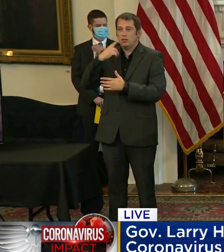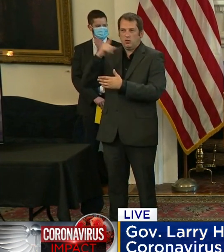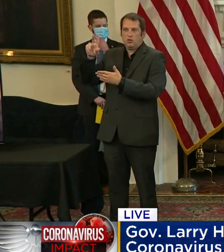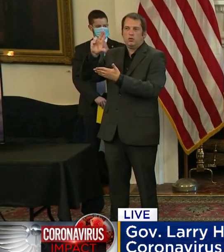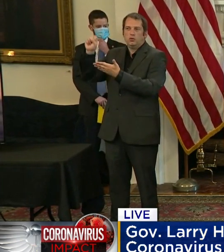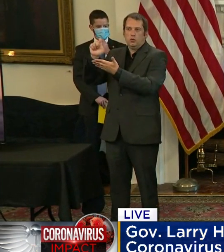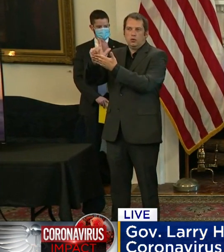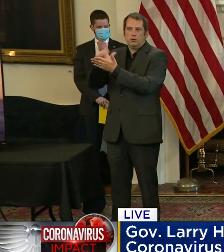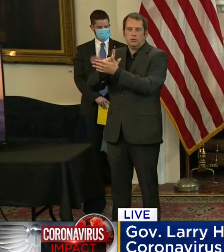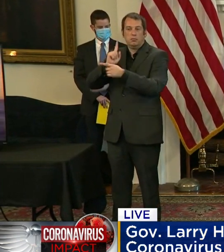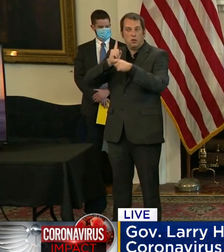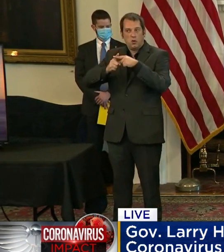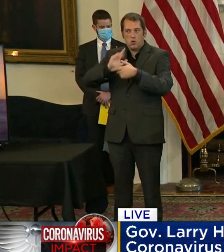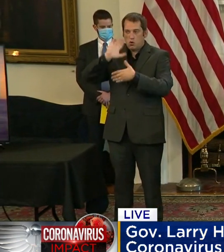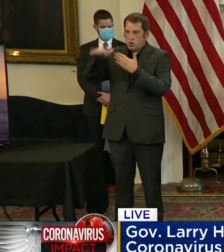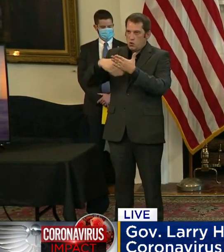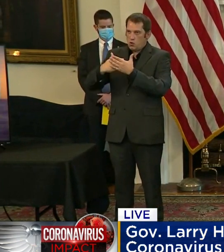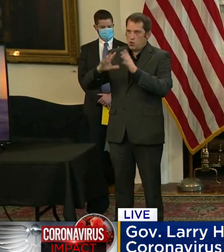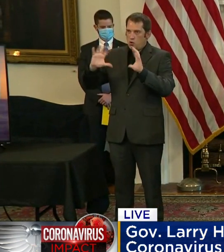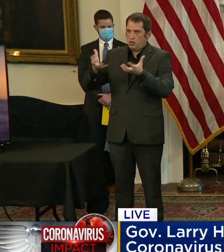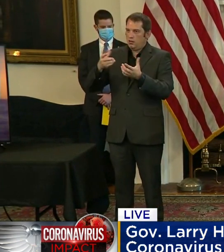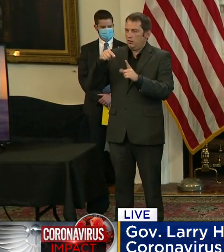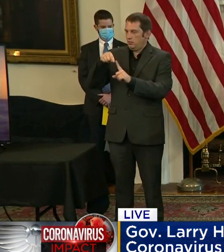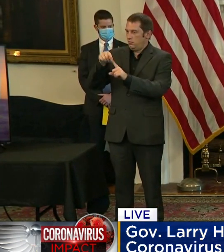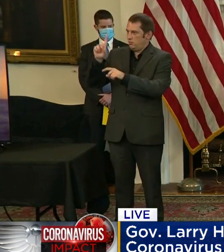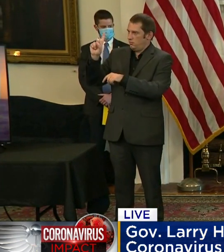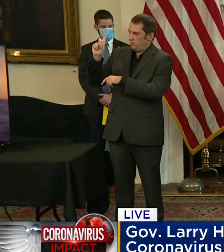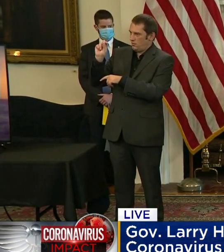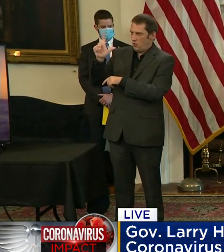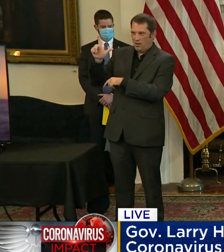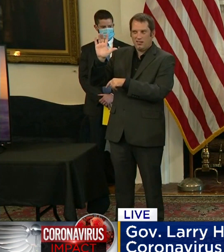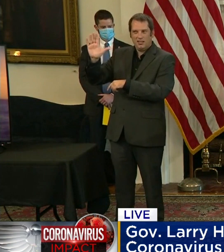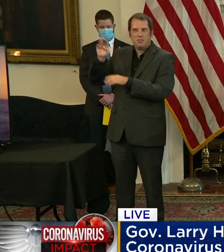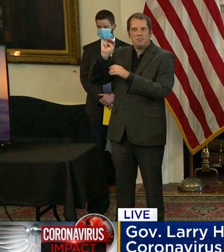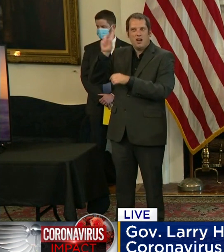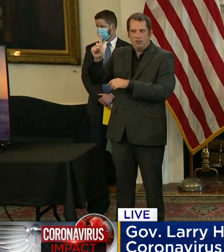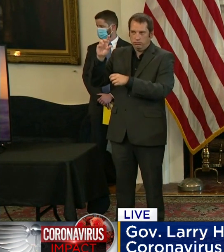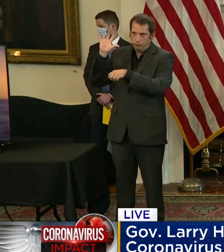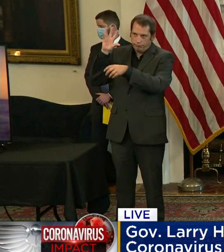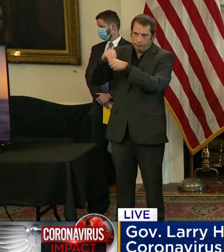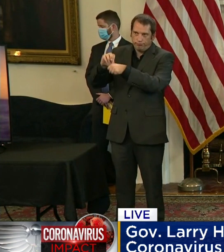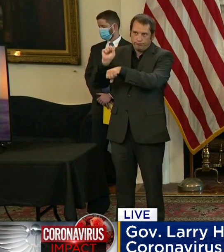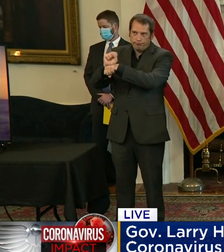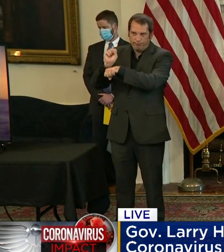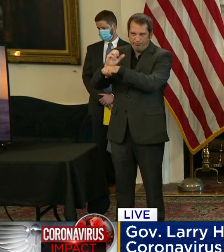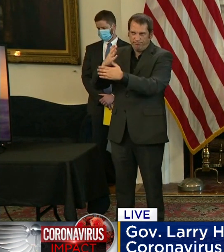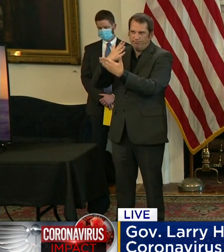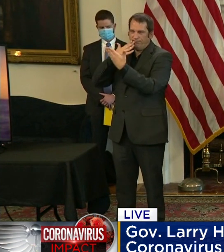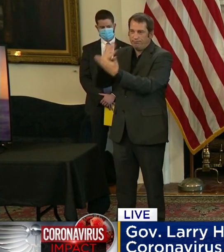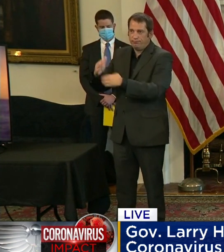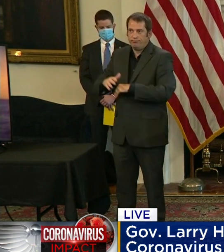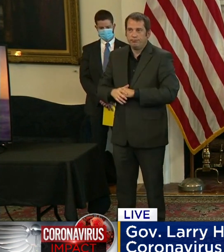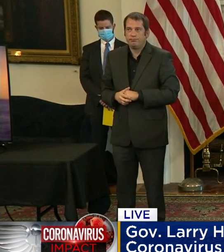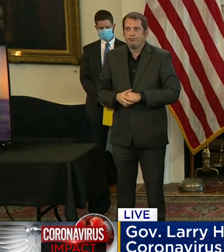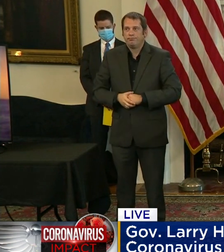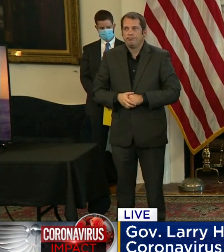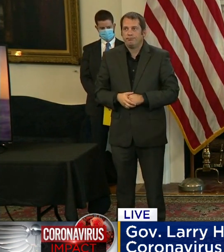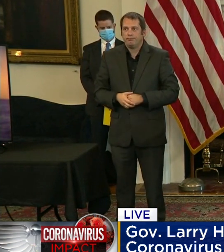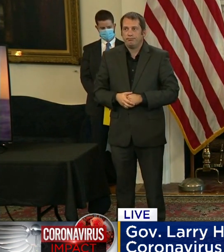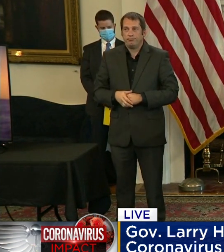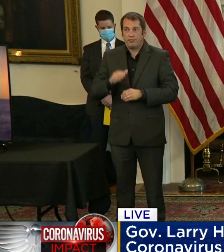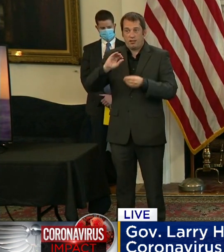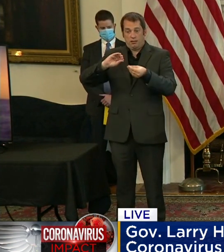Processing the sudden and unprecedented increase in employment claims while